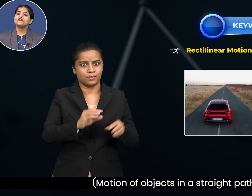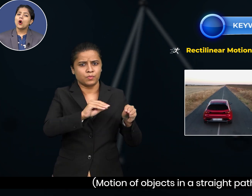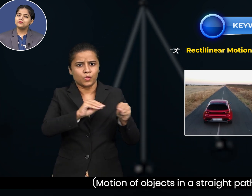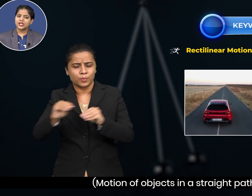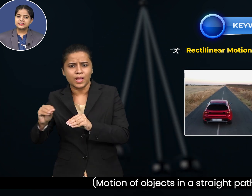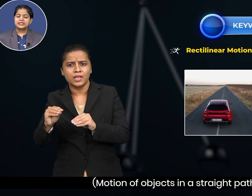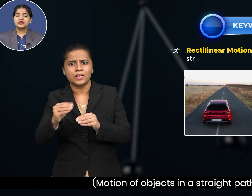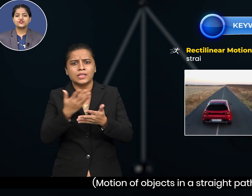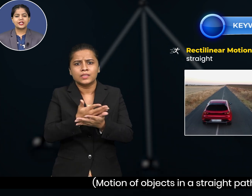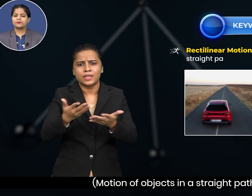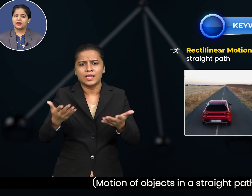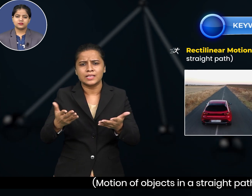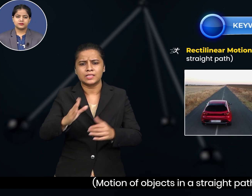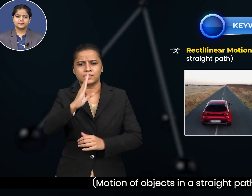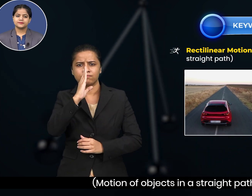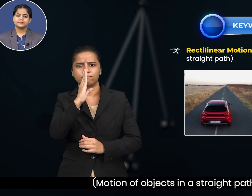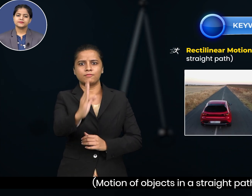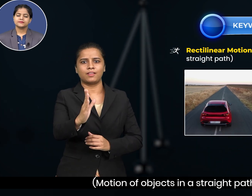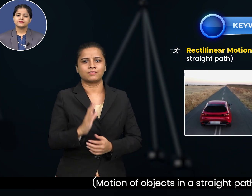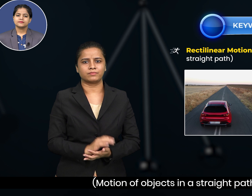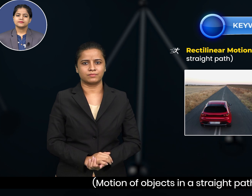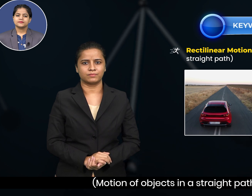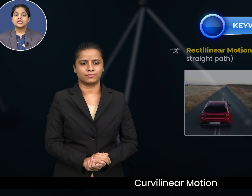motion of objects in a straight path.